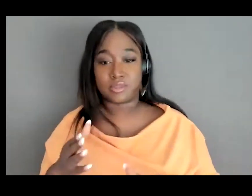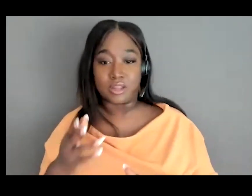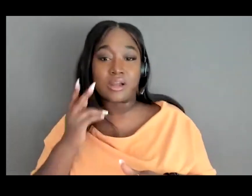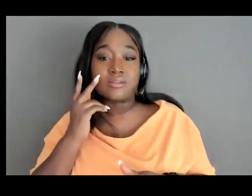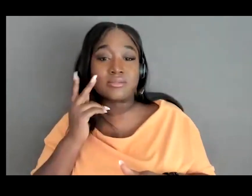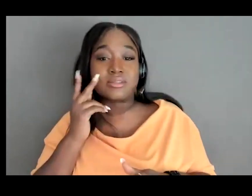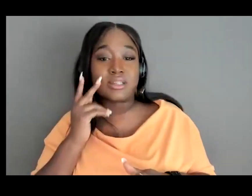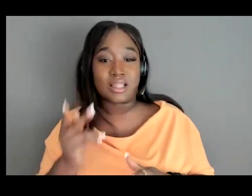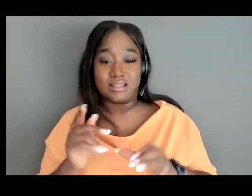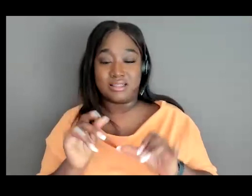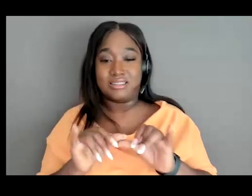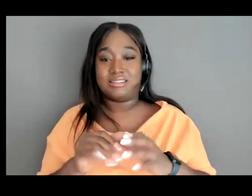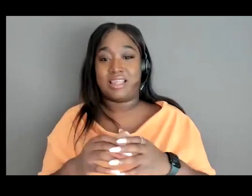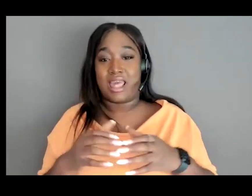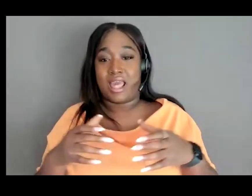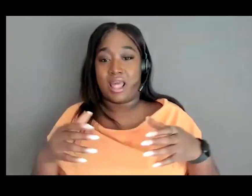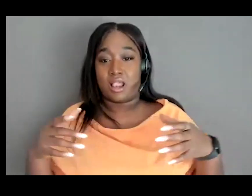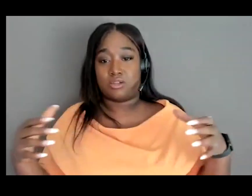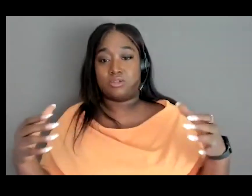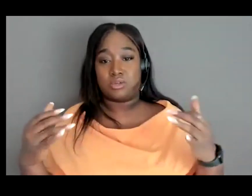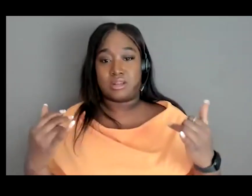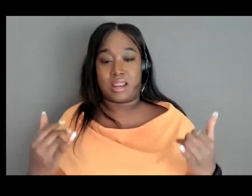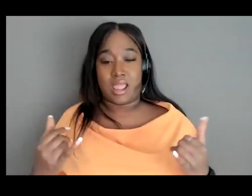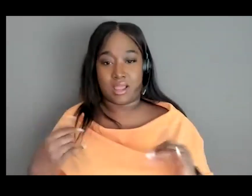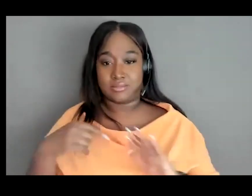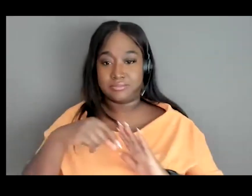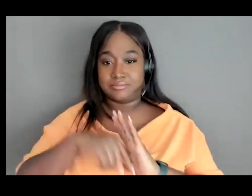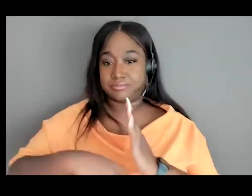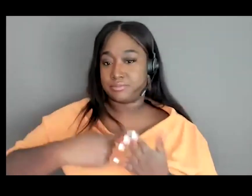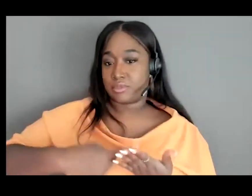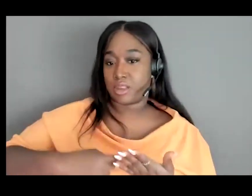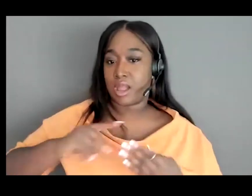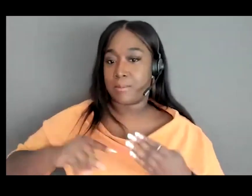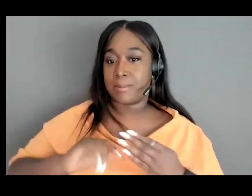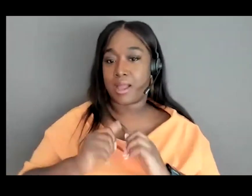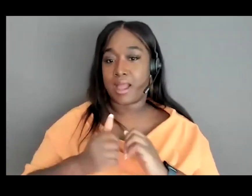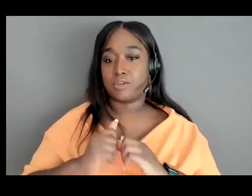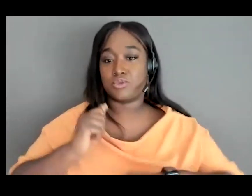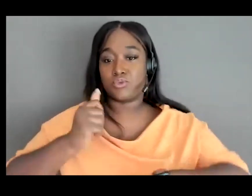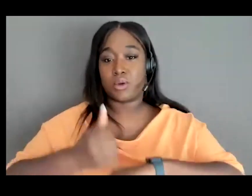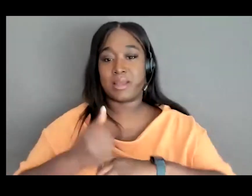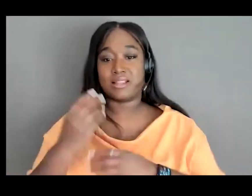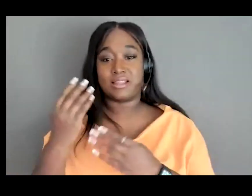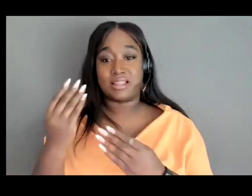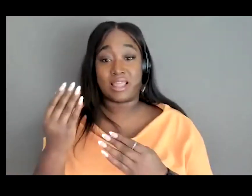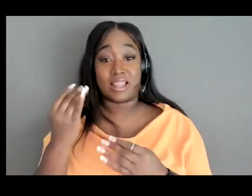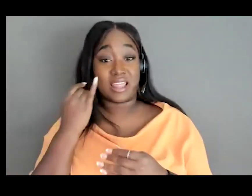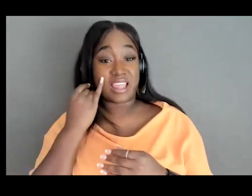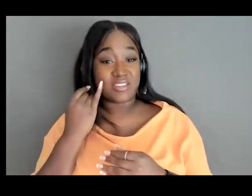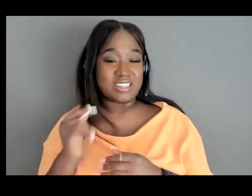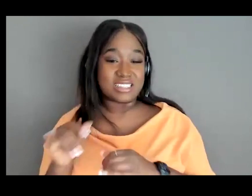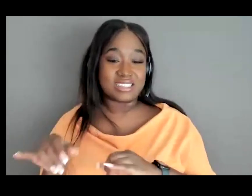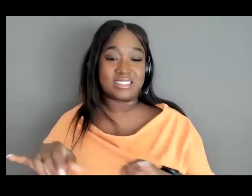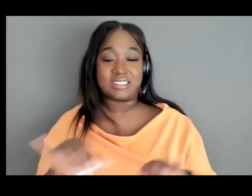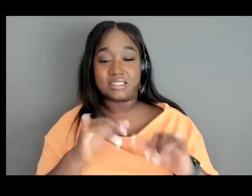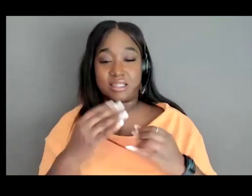scale? So there we get into the weeds of how you format the data. Do you have consistent data